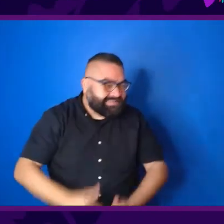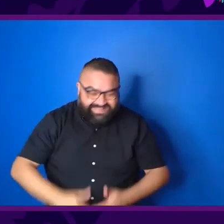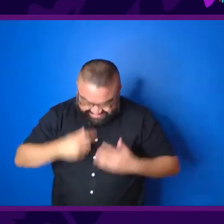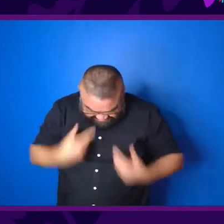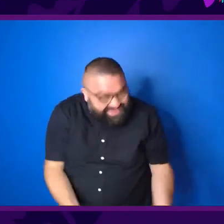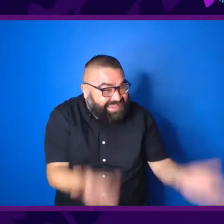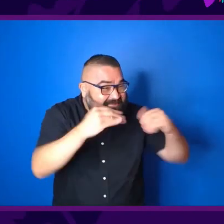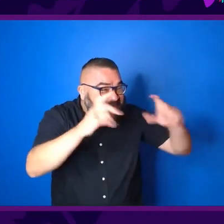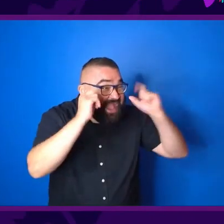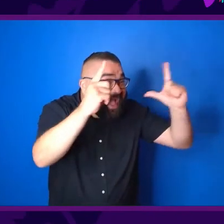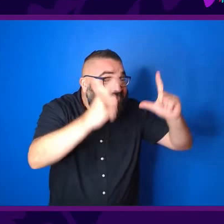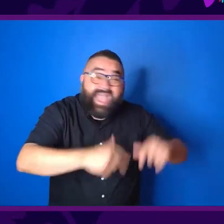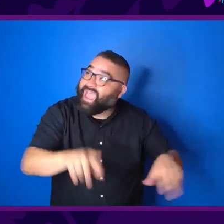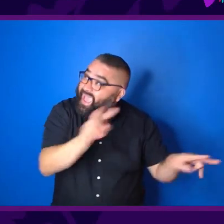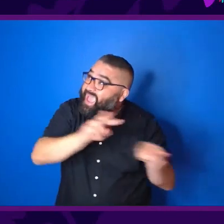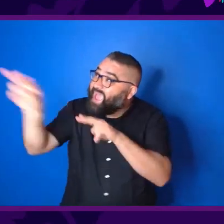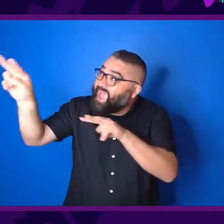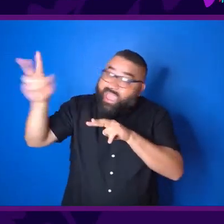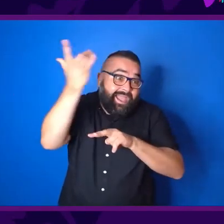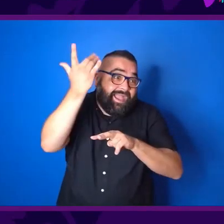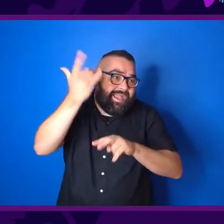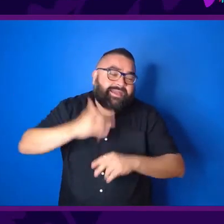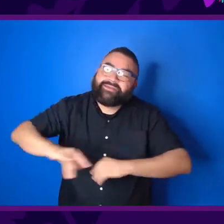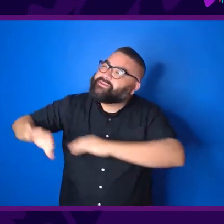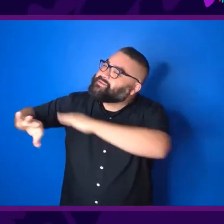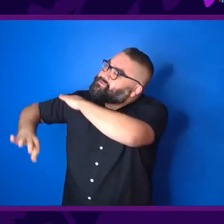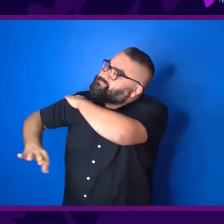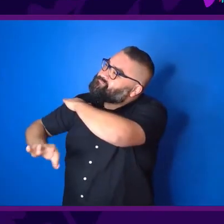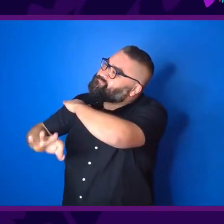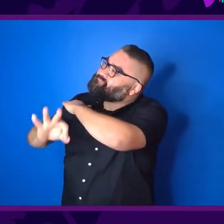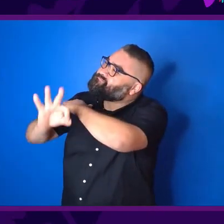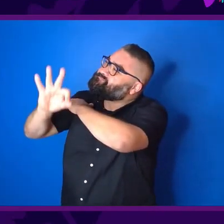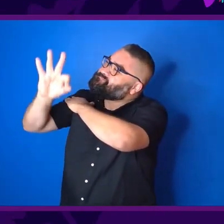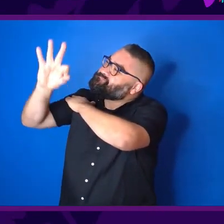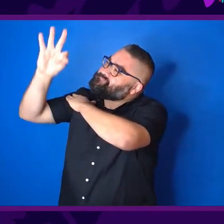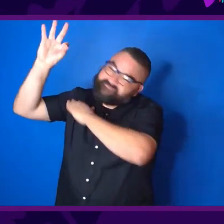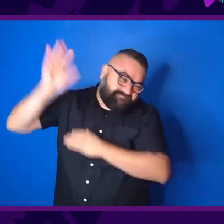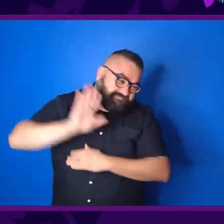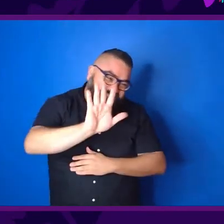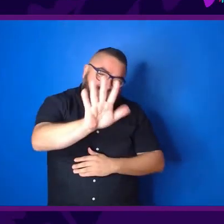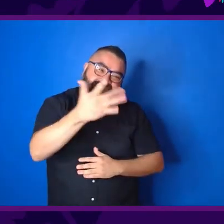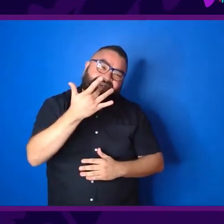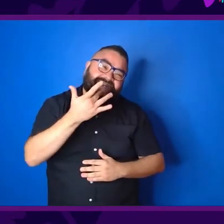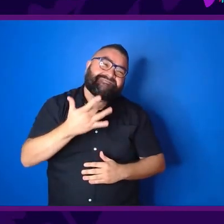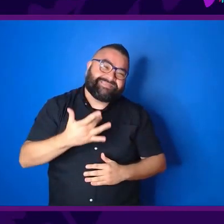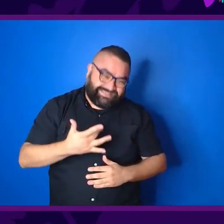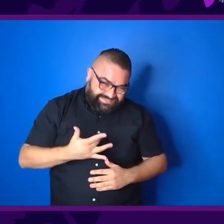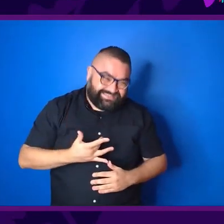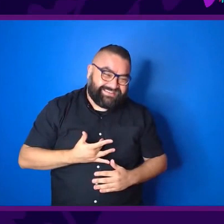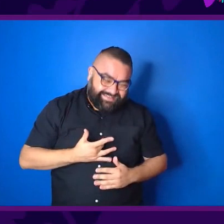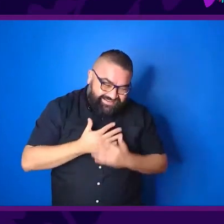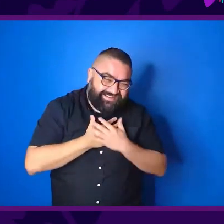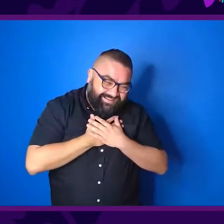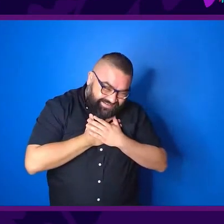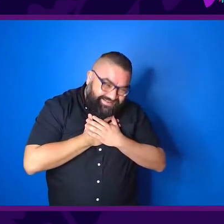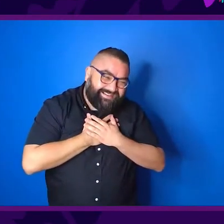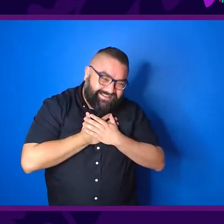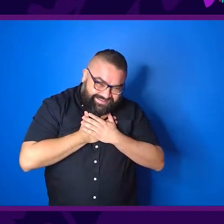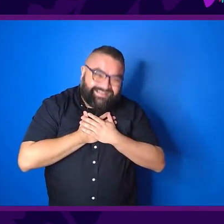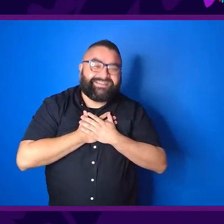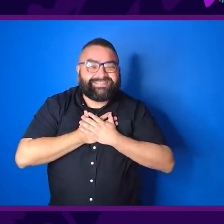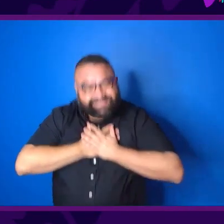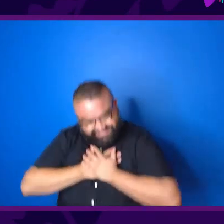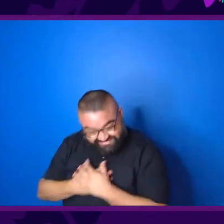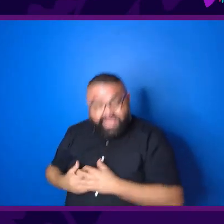Levántate de mañana, mira que ya amaneció. All